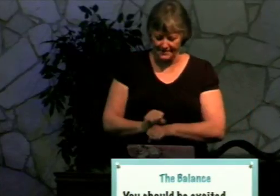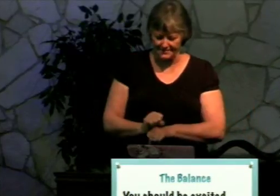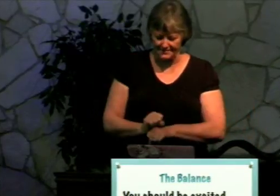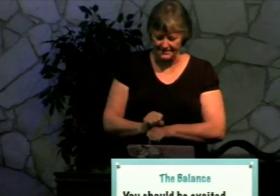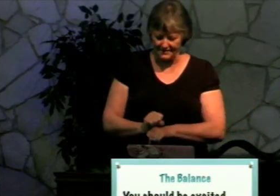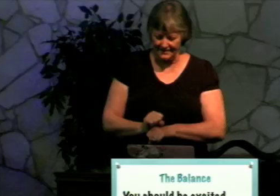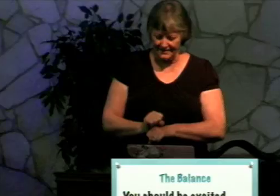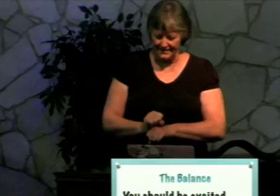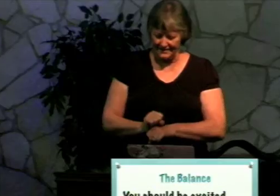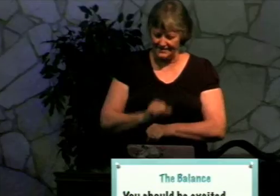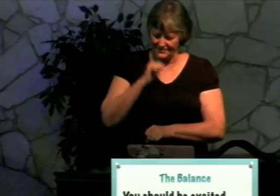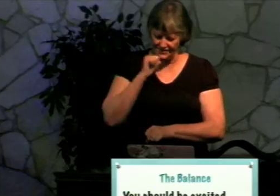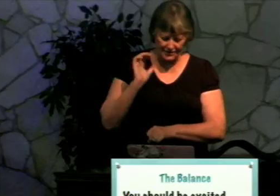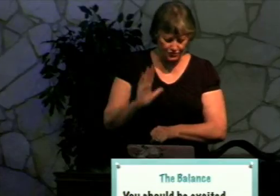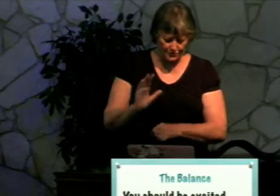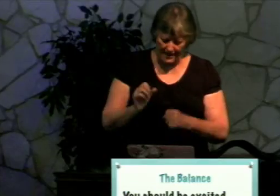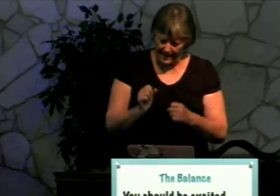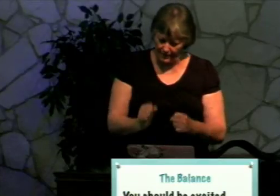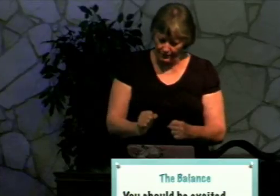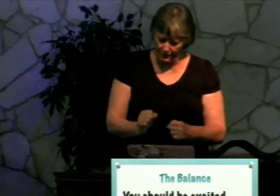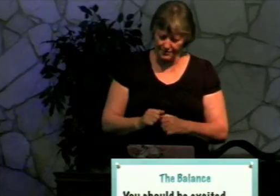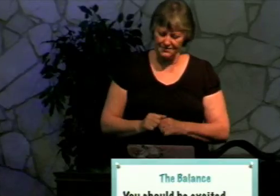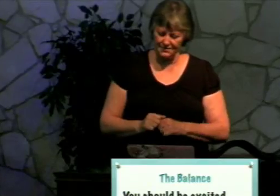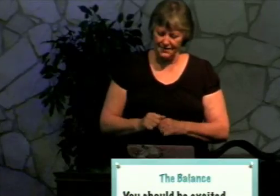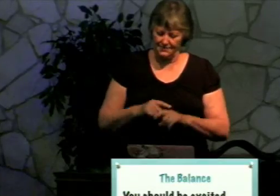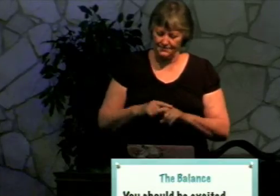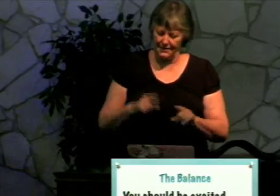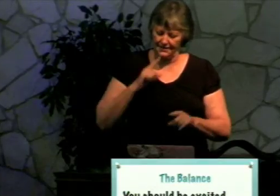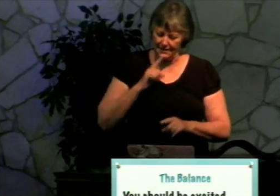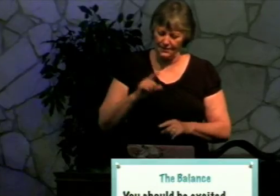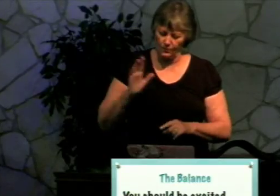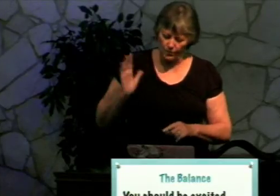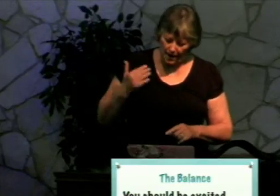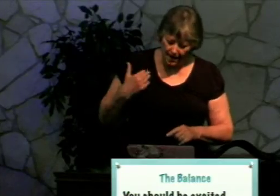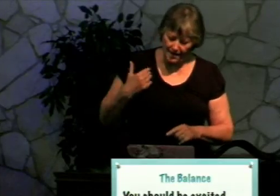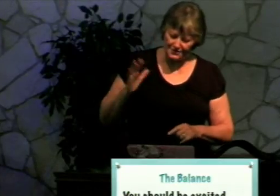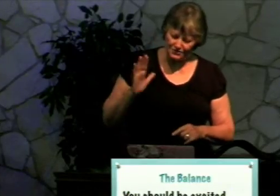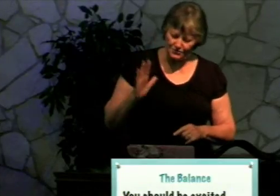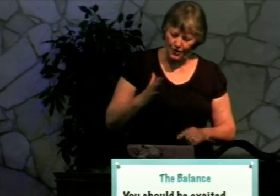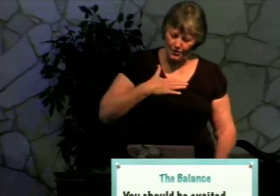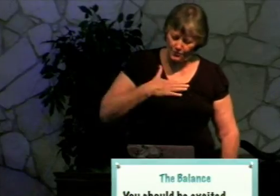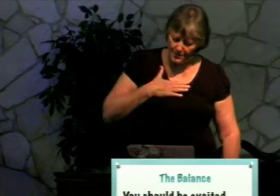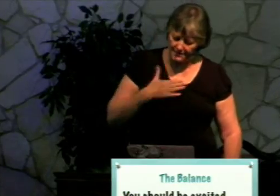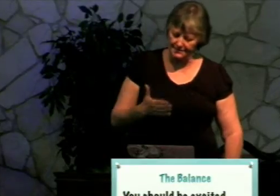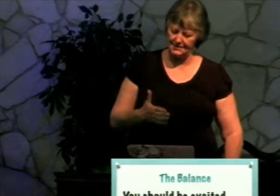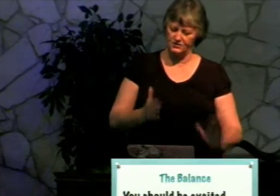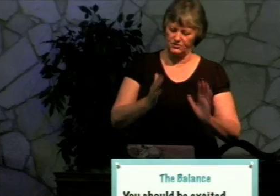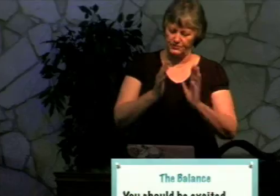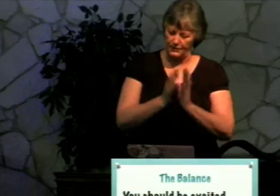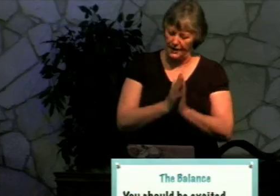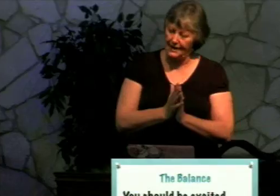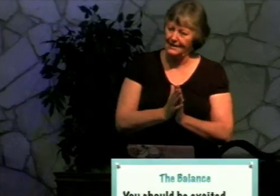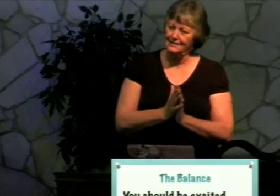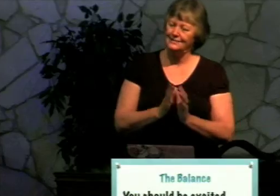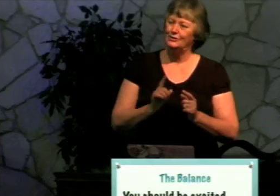miraculous. It's not your power, but it was your willingness to pray,